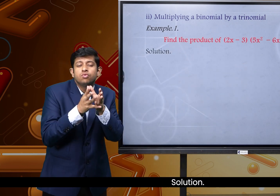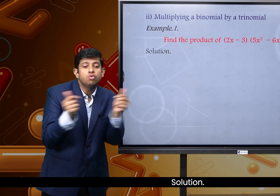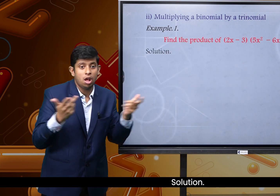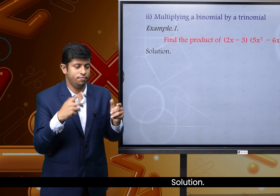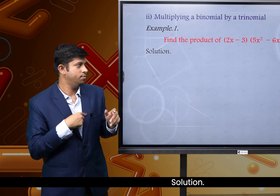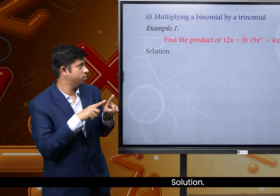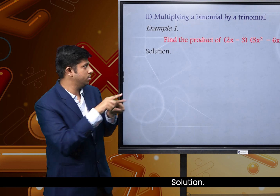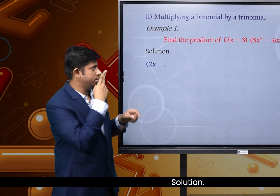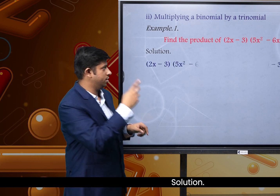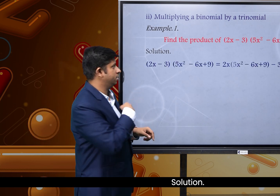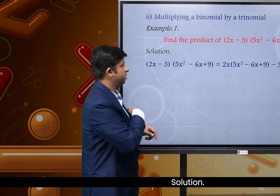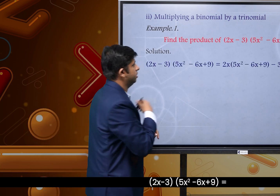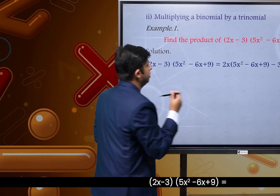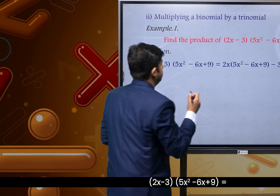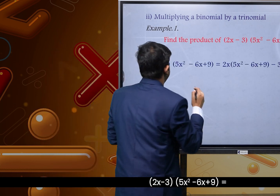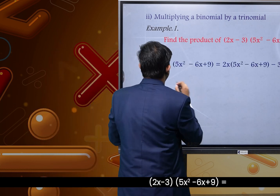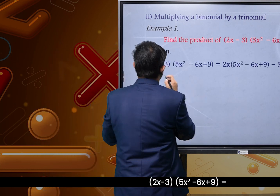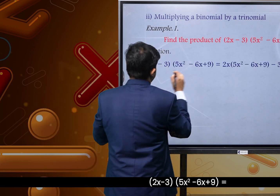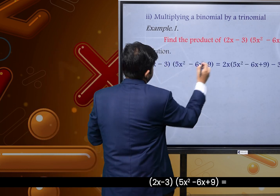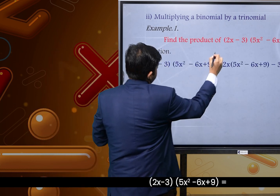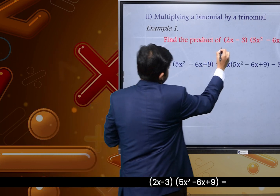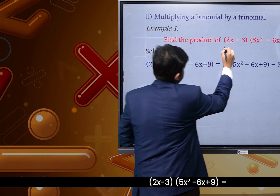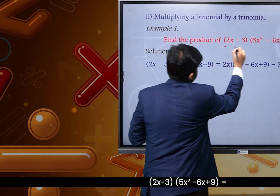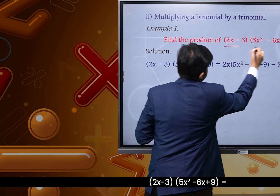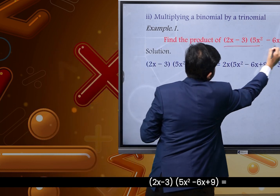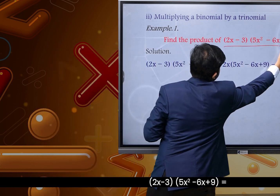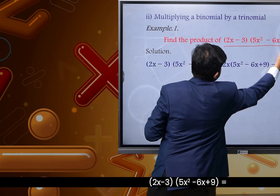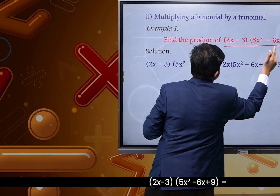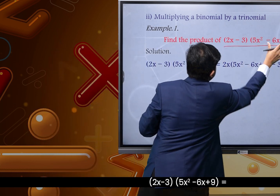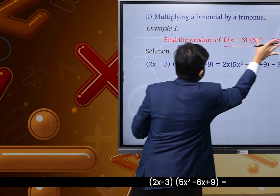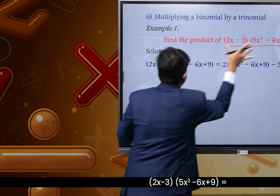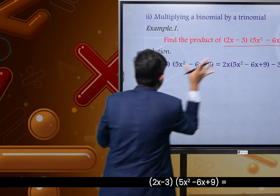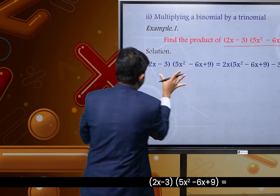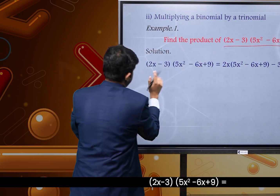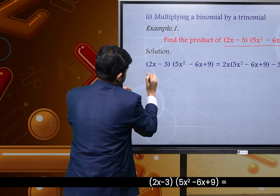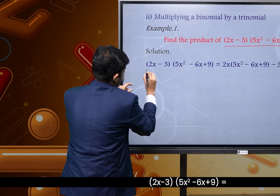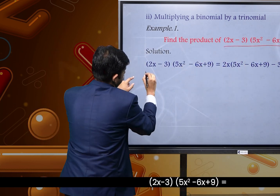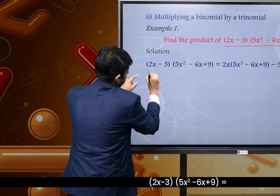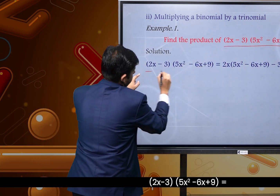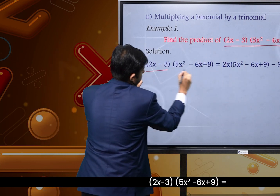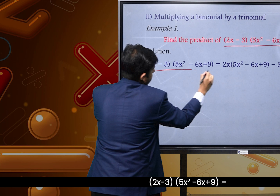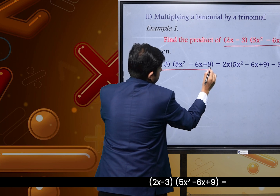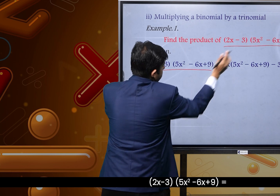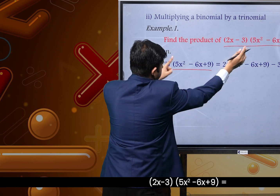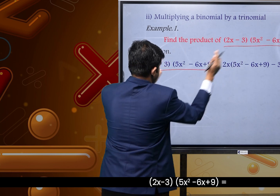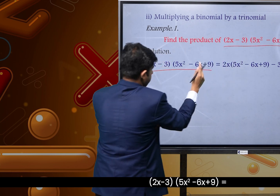Solution, 2x minus 3 into 5x square minus 6x plus 9 is equal to,